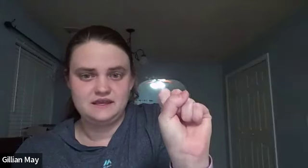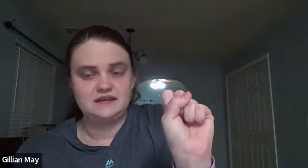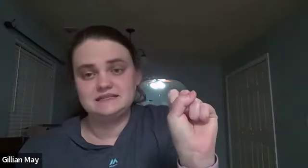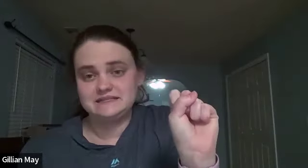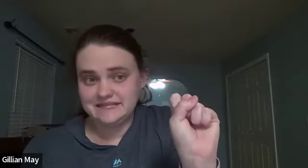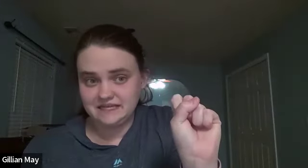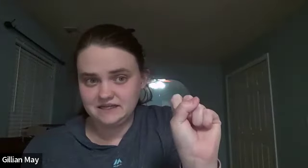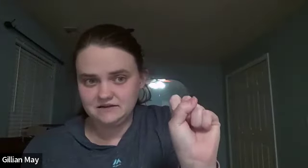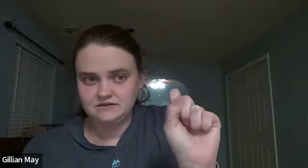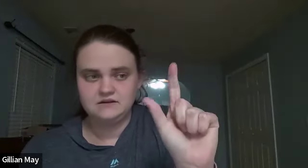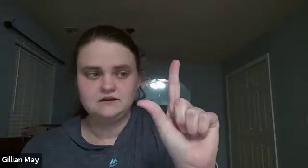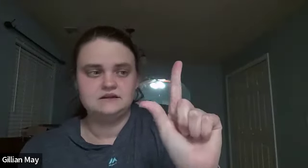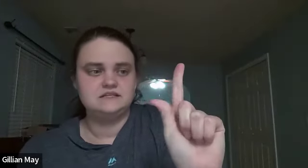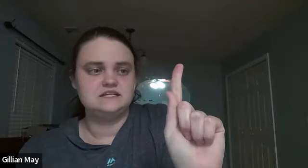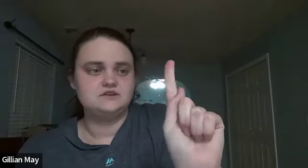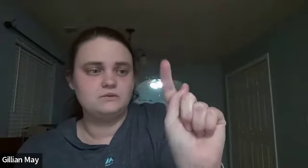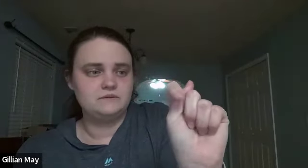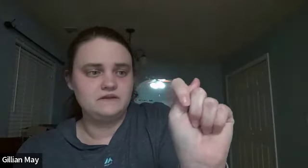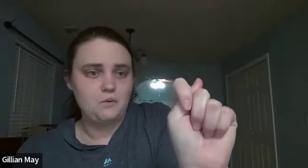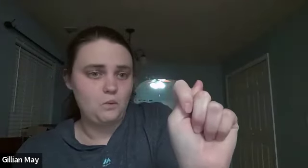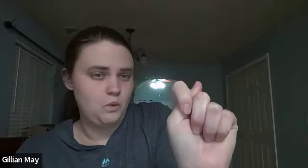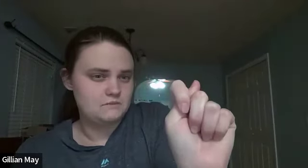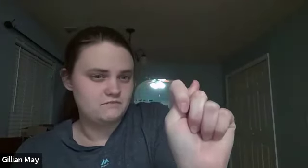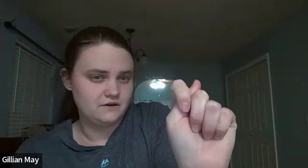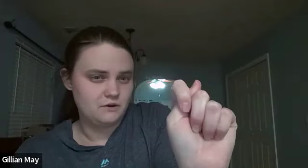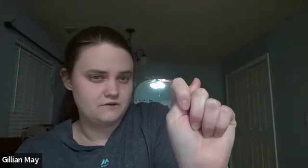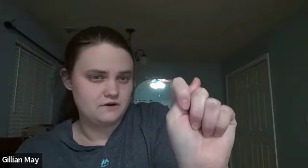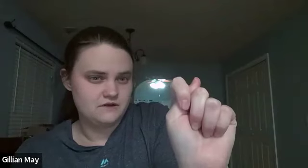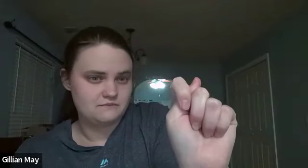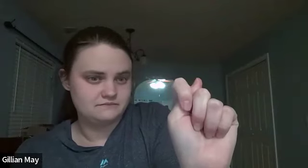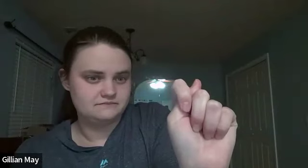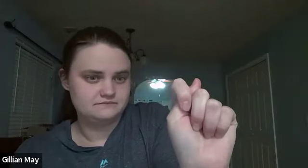Then T. T is going to be that one finger over our thumb.